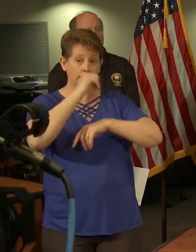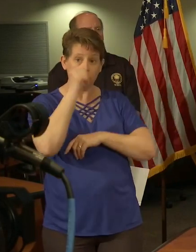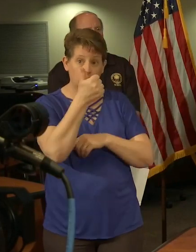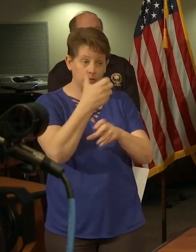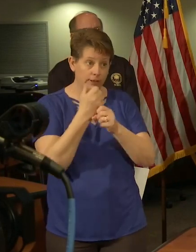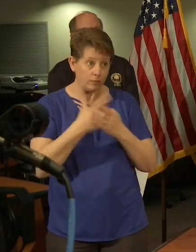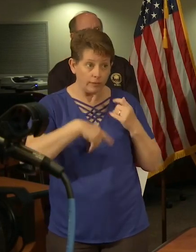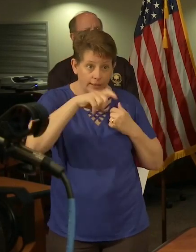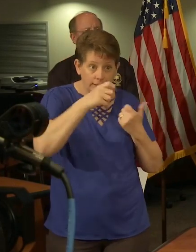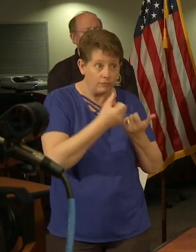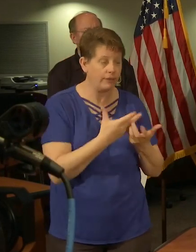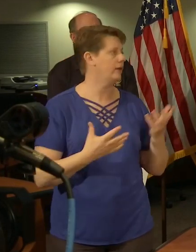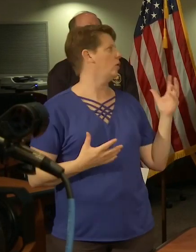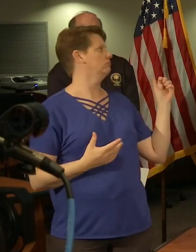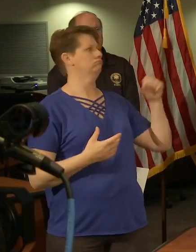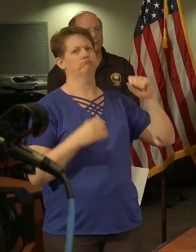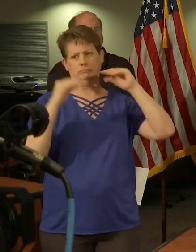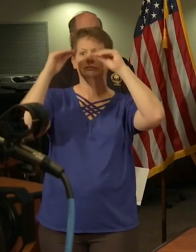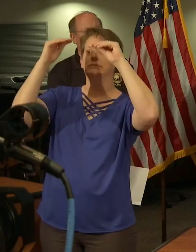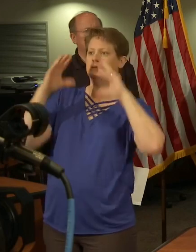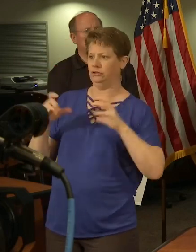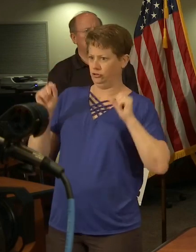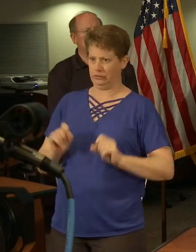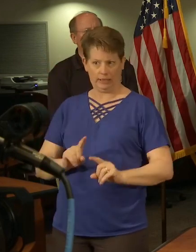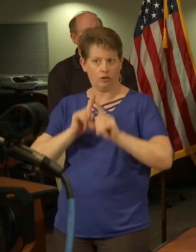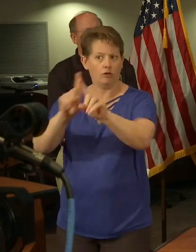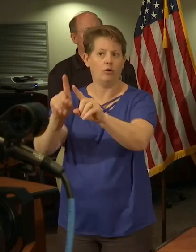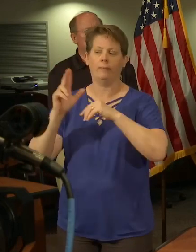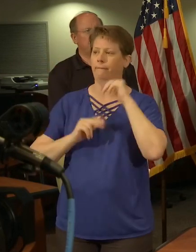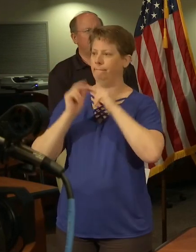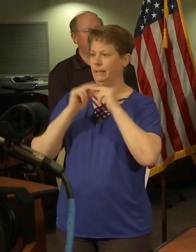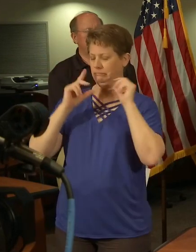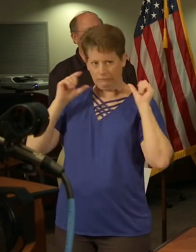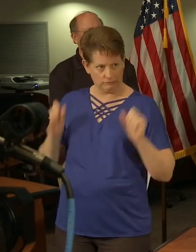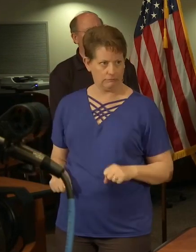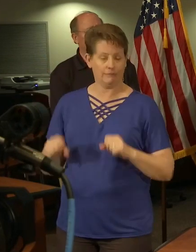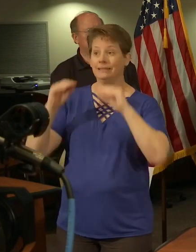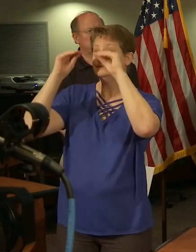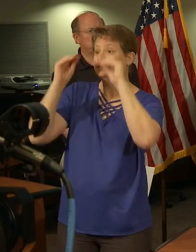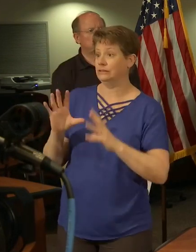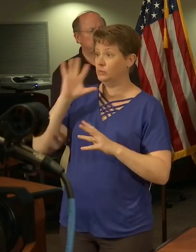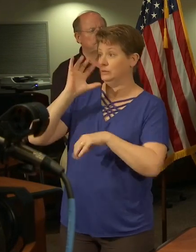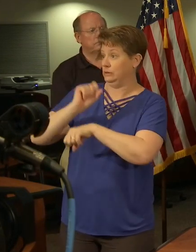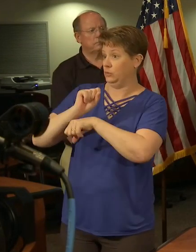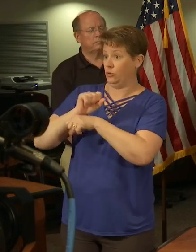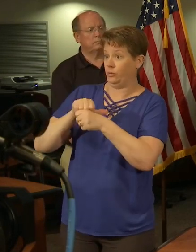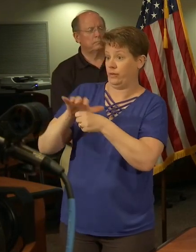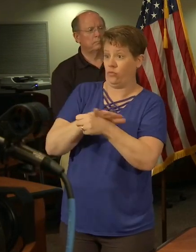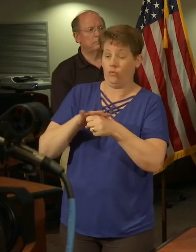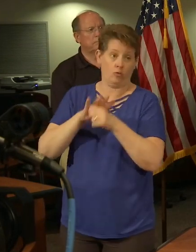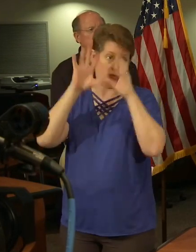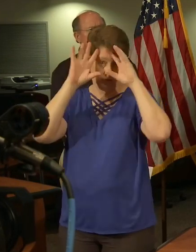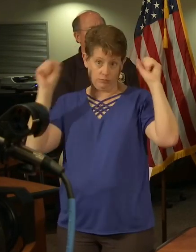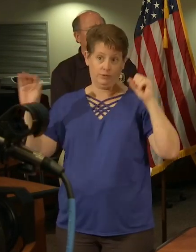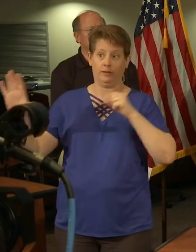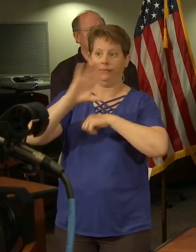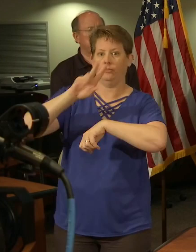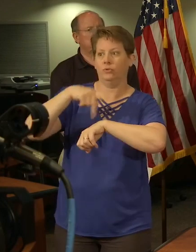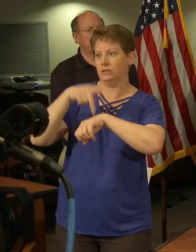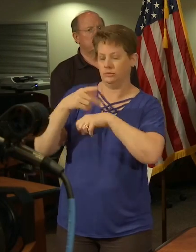any supplies they might need or anything like that? Yes, they may. Teachers may go to the building. They'll need to work with their local superintendent and their